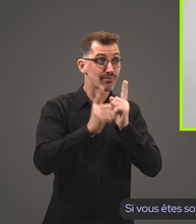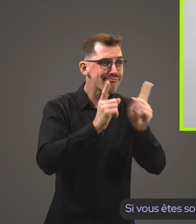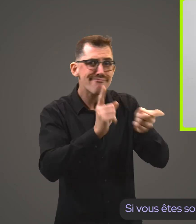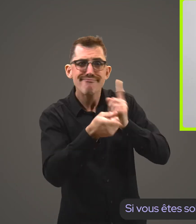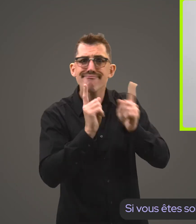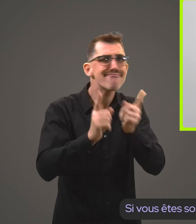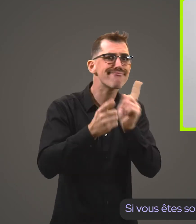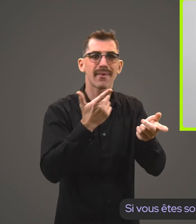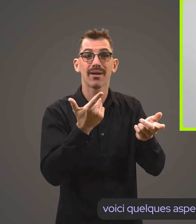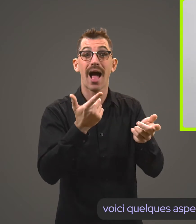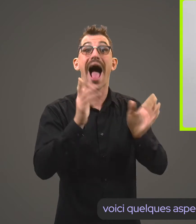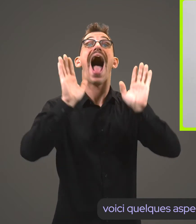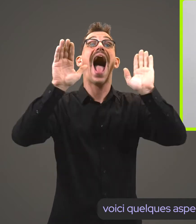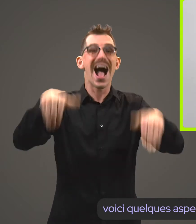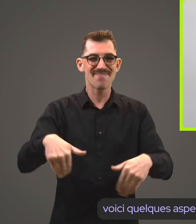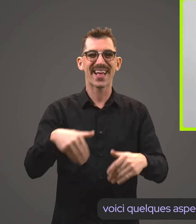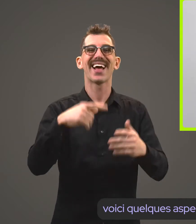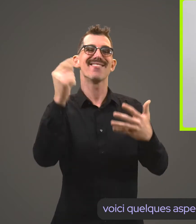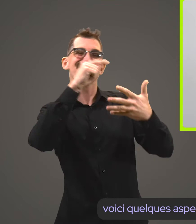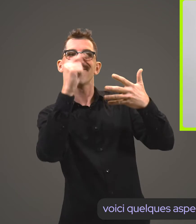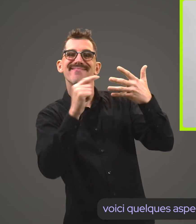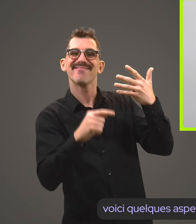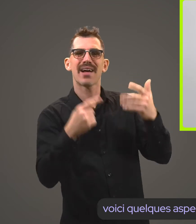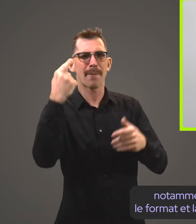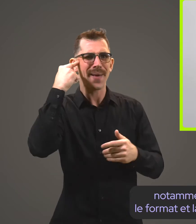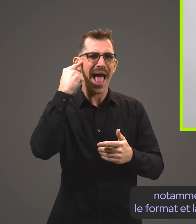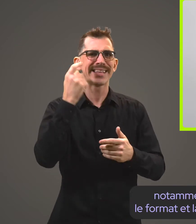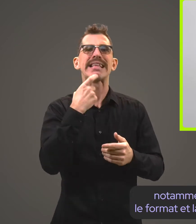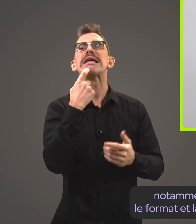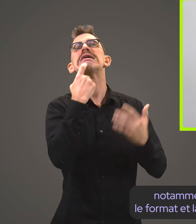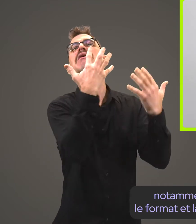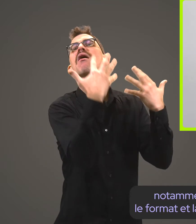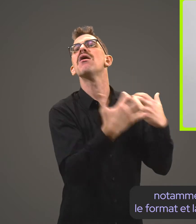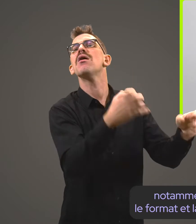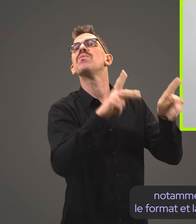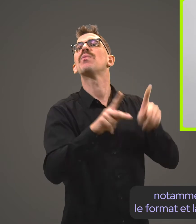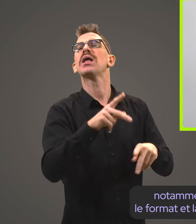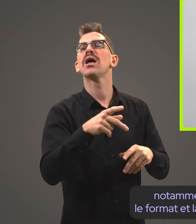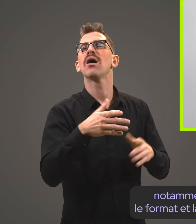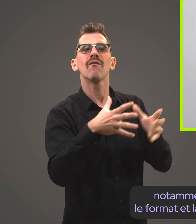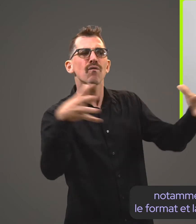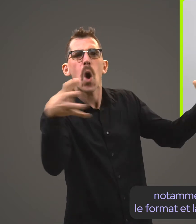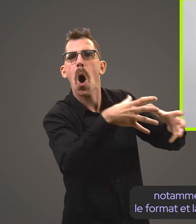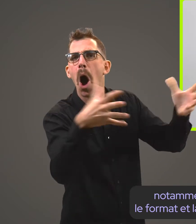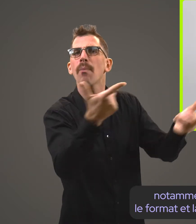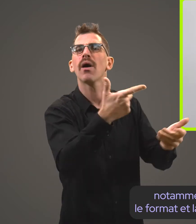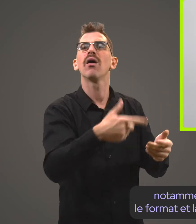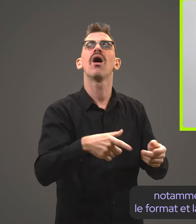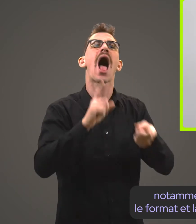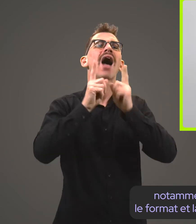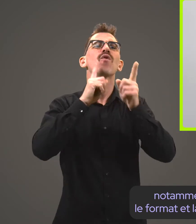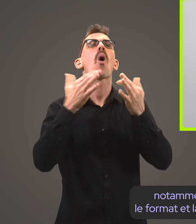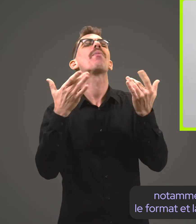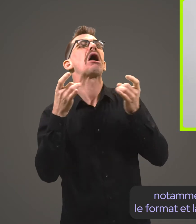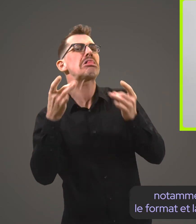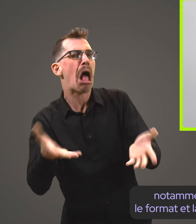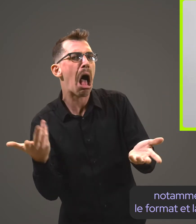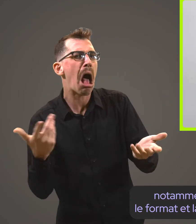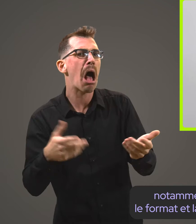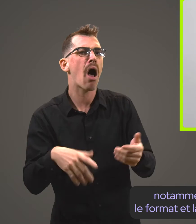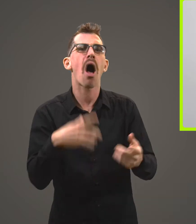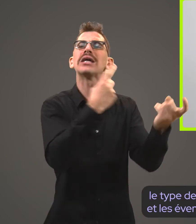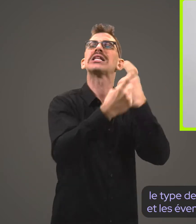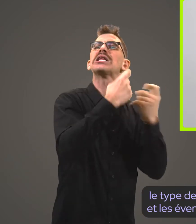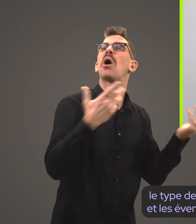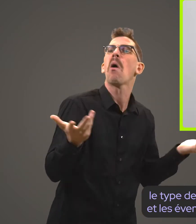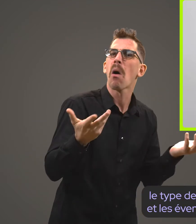you're approached for an interview, here are some aspects to take note of, including the main audience, the format and length of the